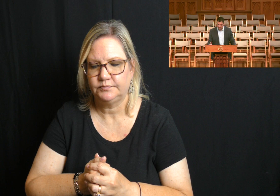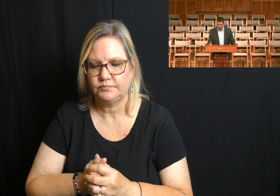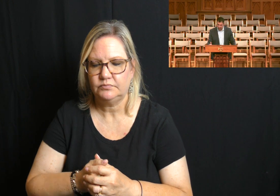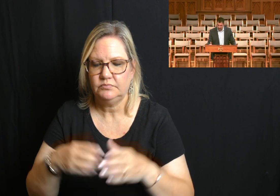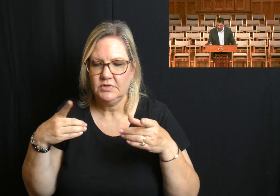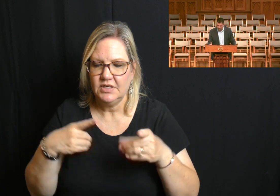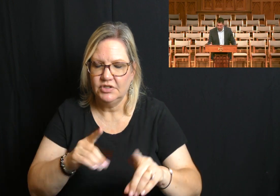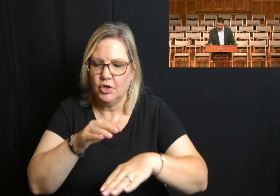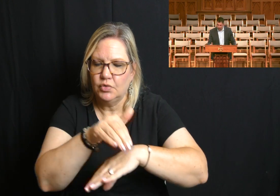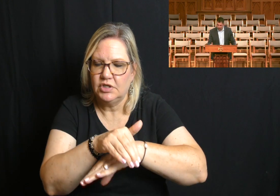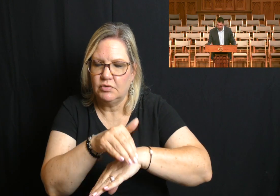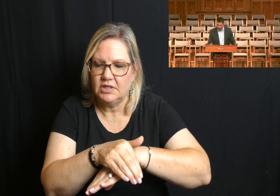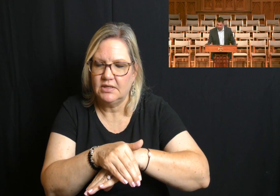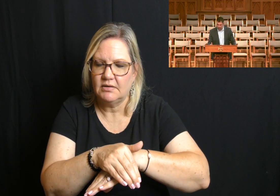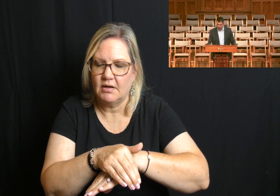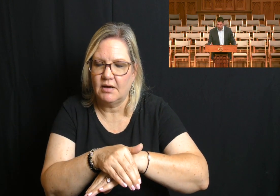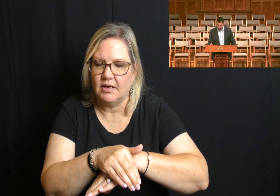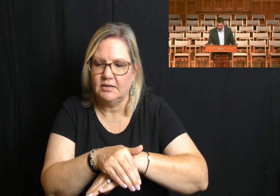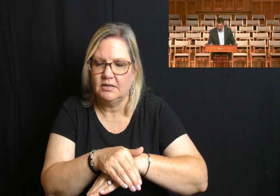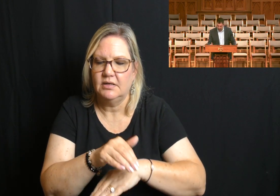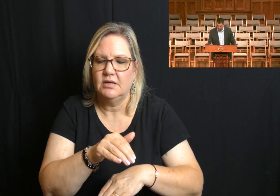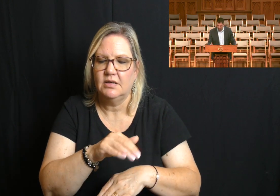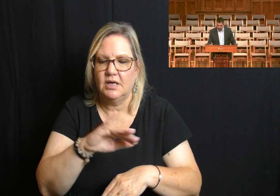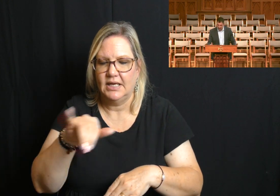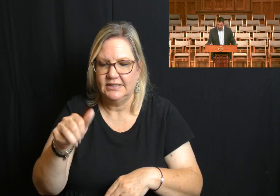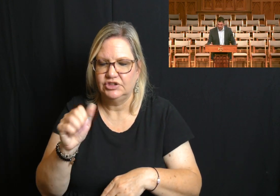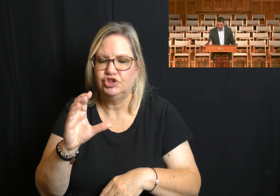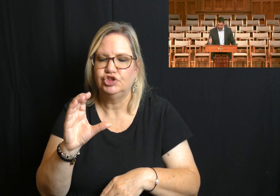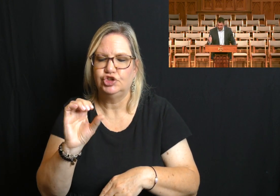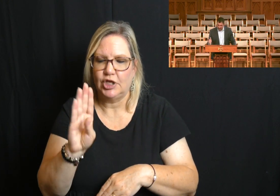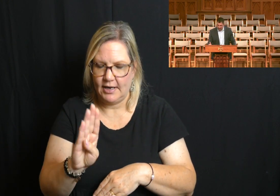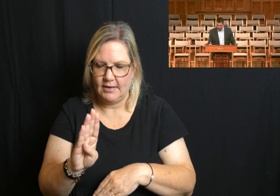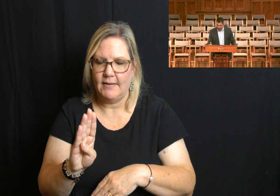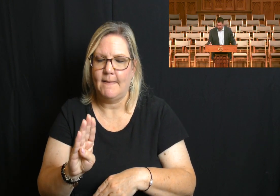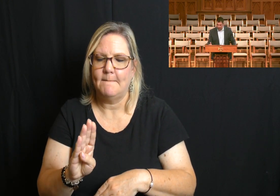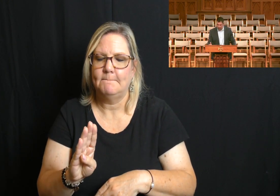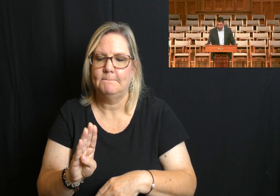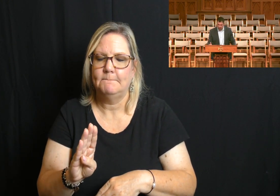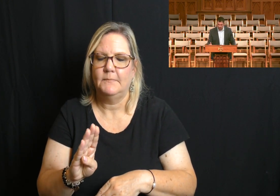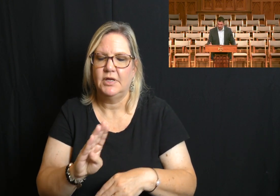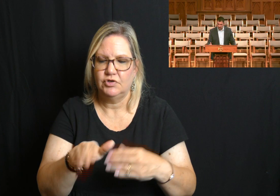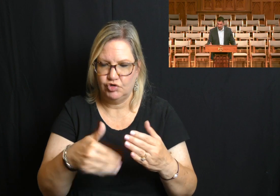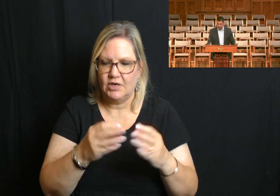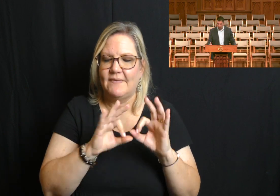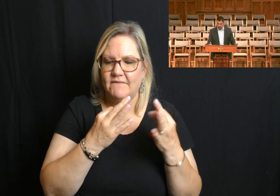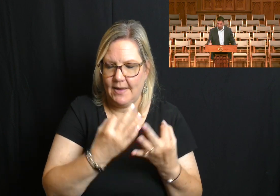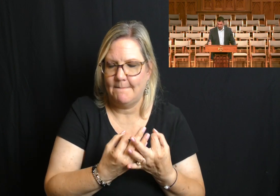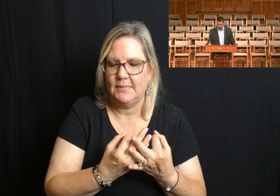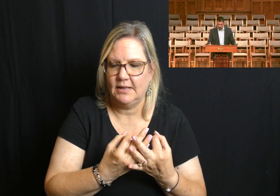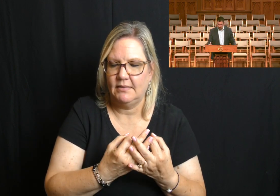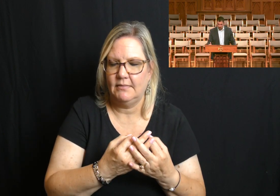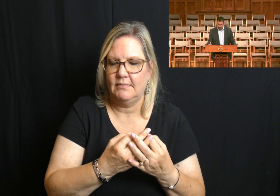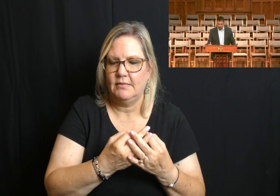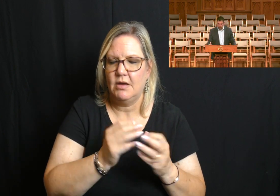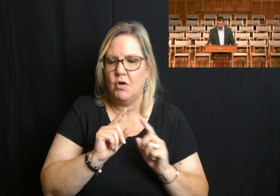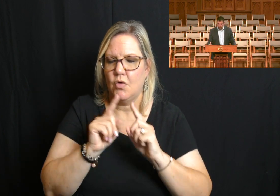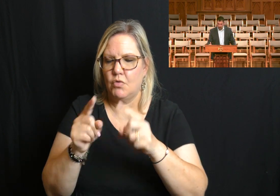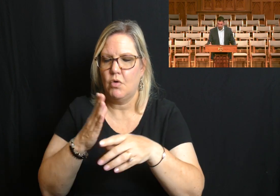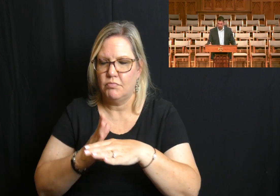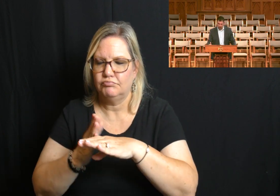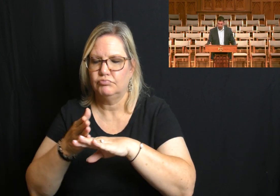night, Jacob got up and took his two wives and his two slave women and his 11 sons and crossed the ford